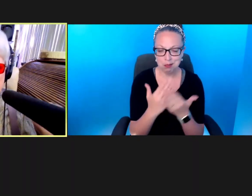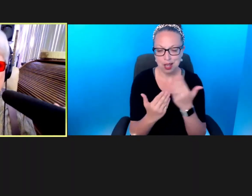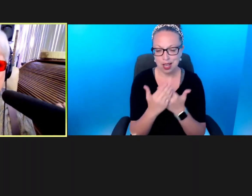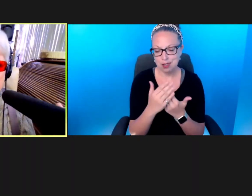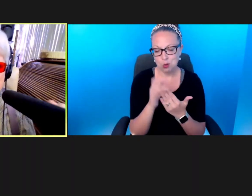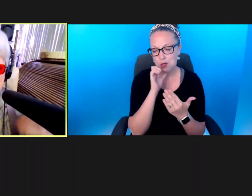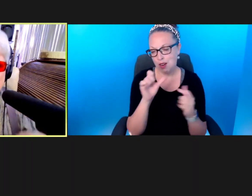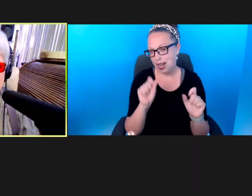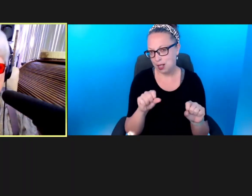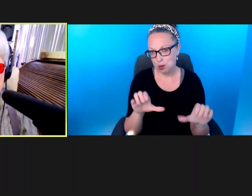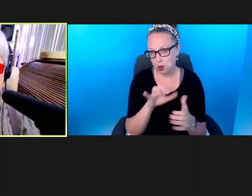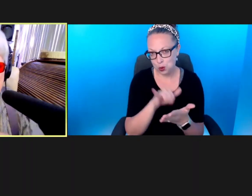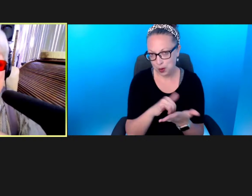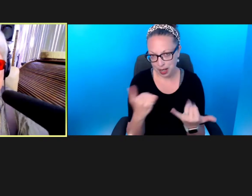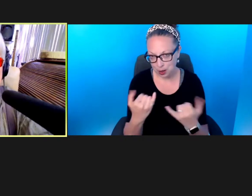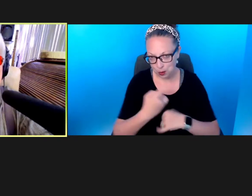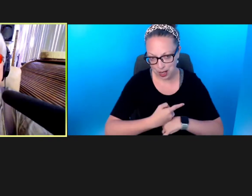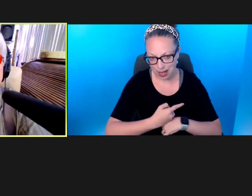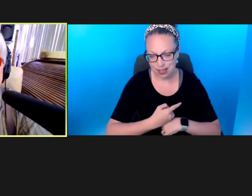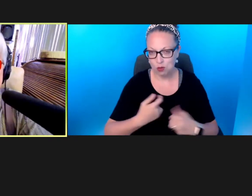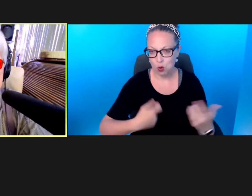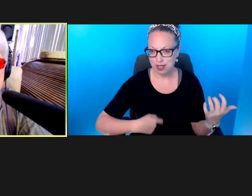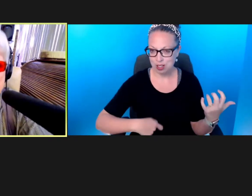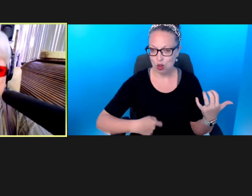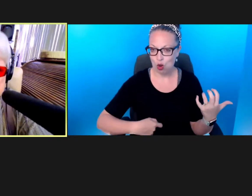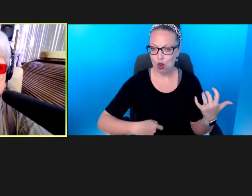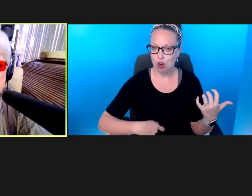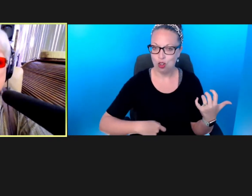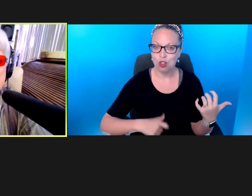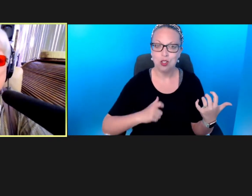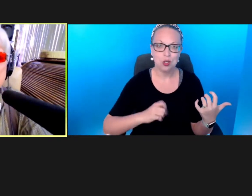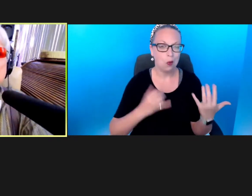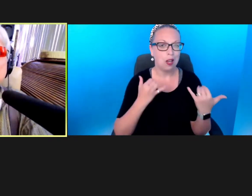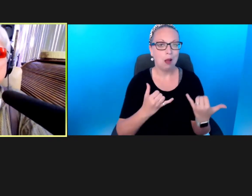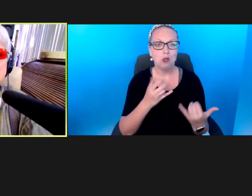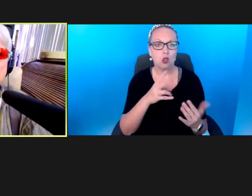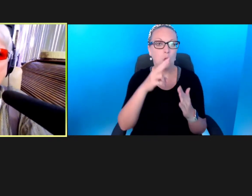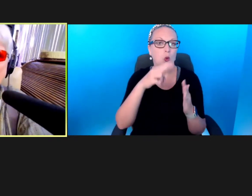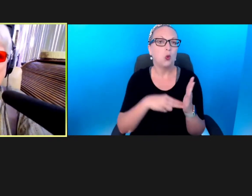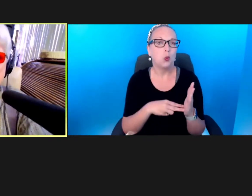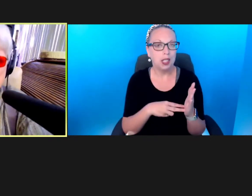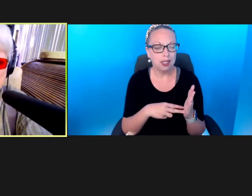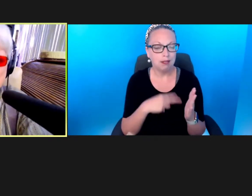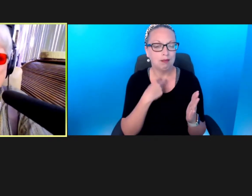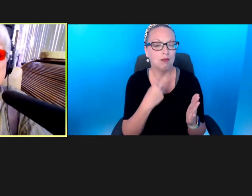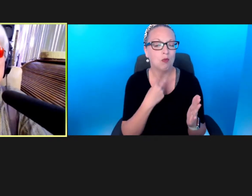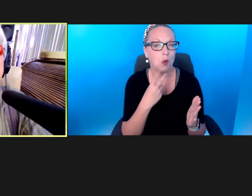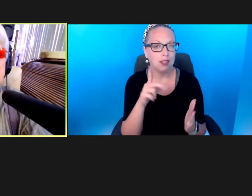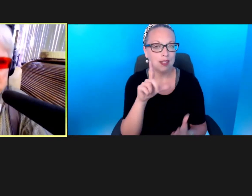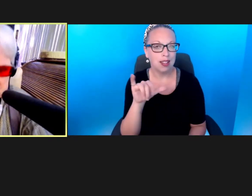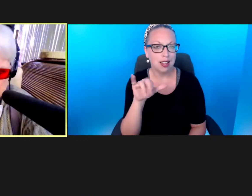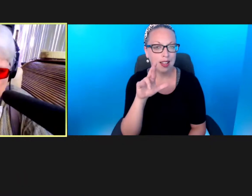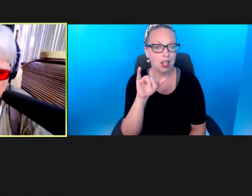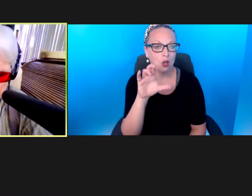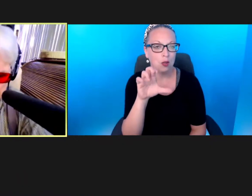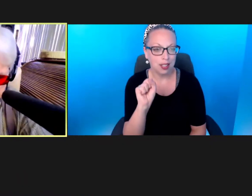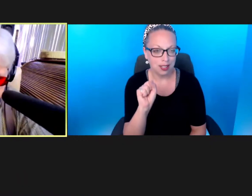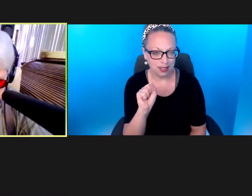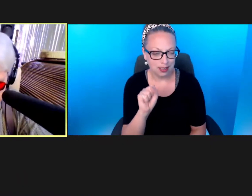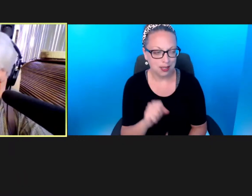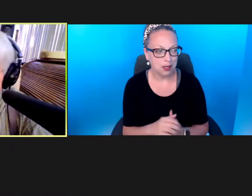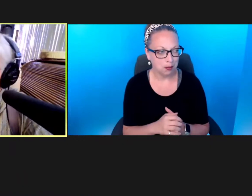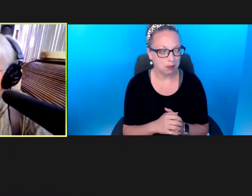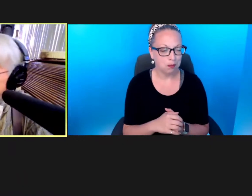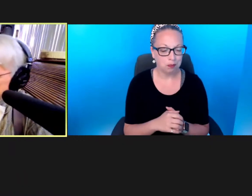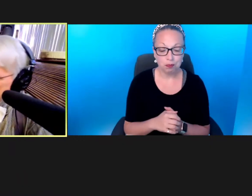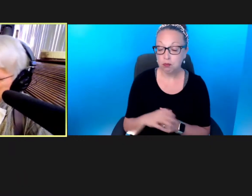to the difficult guitar part, so I just decided I'd just share the lyrics, which do make a reasonable poem. Well, I